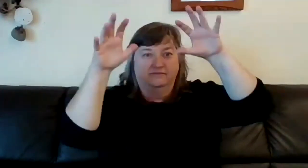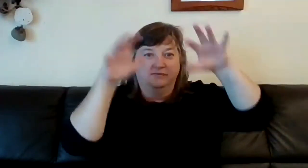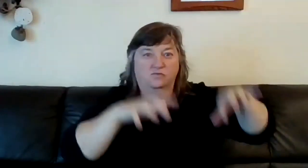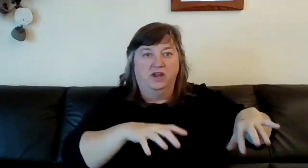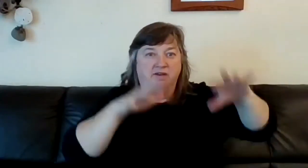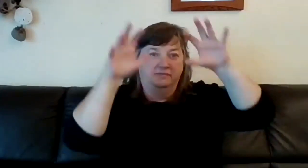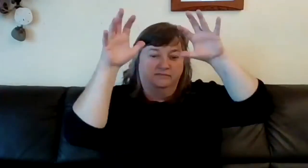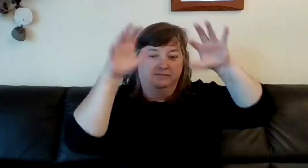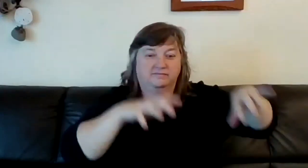rain.